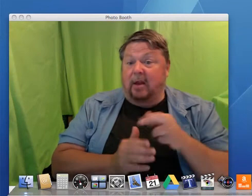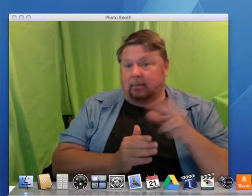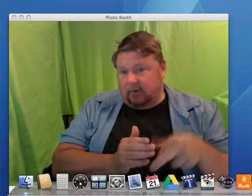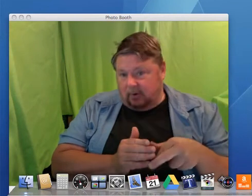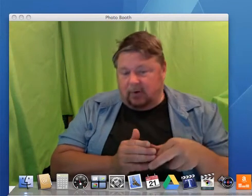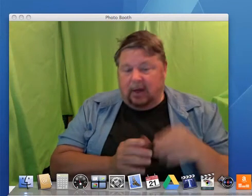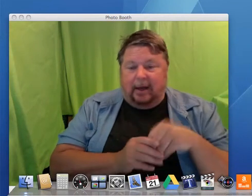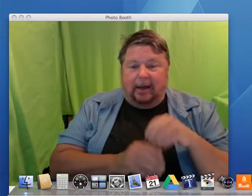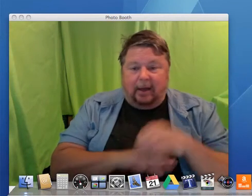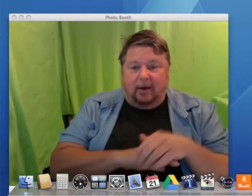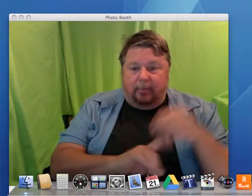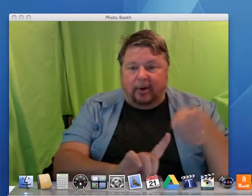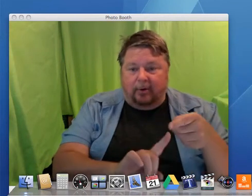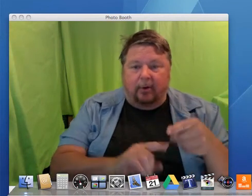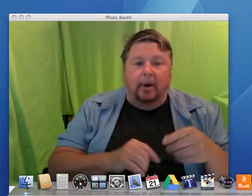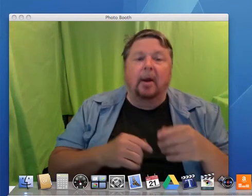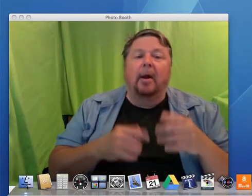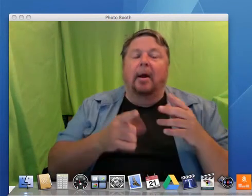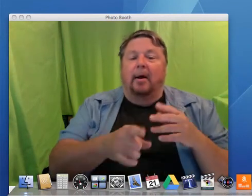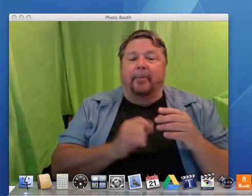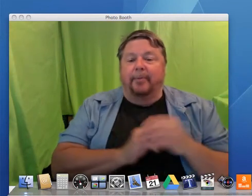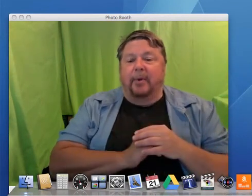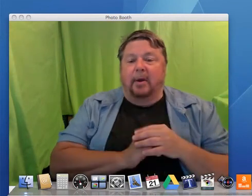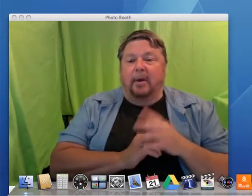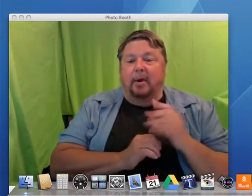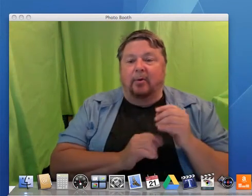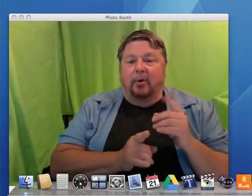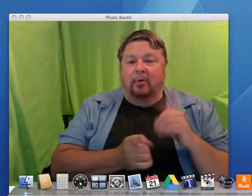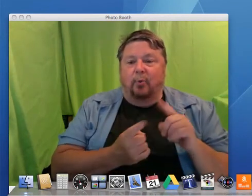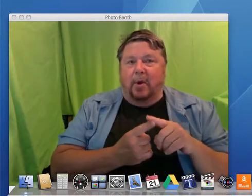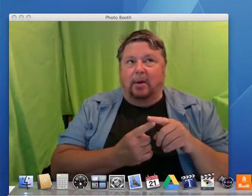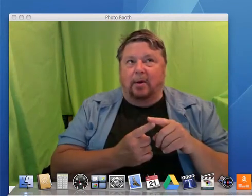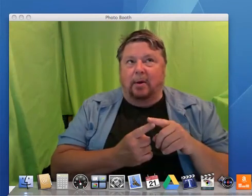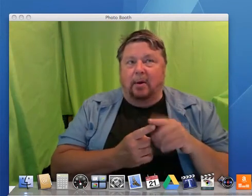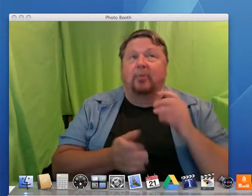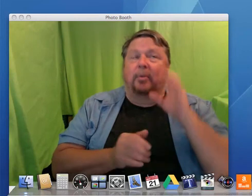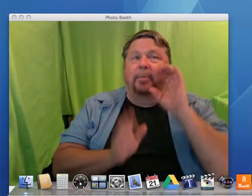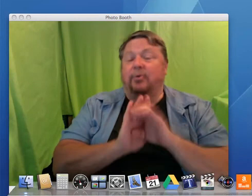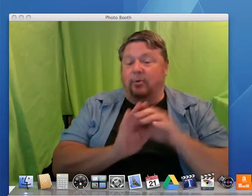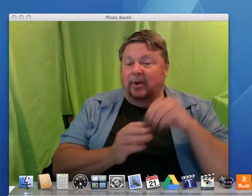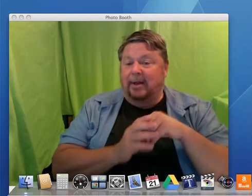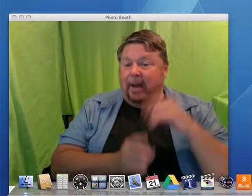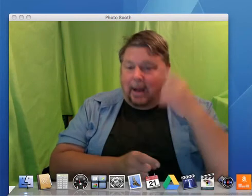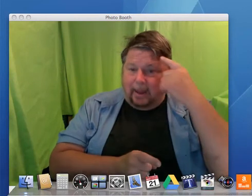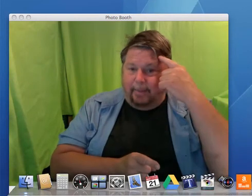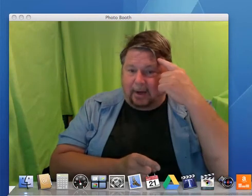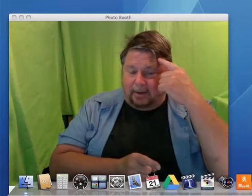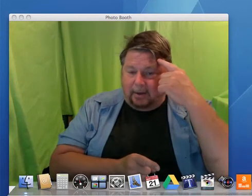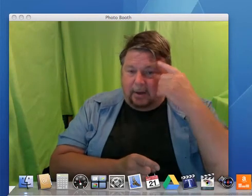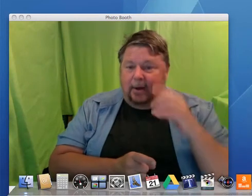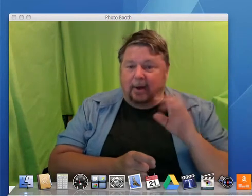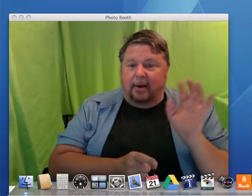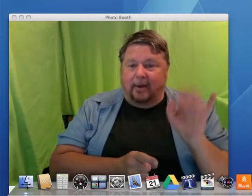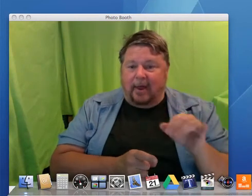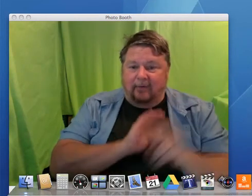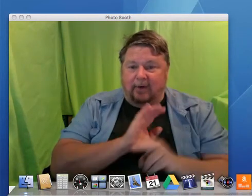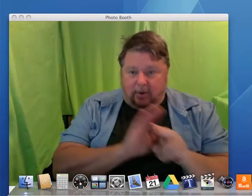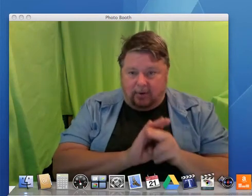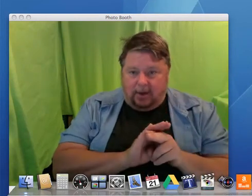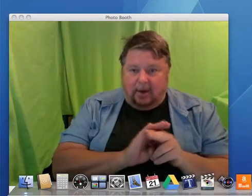and the results, in England particularly. So it's so Pictures in the Mind,